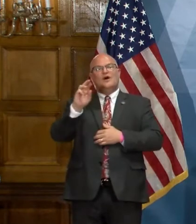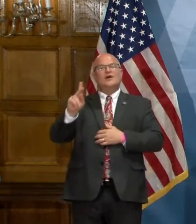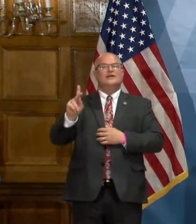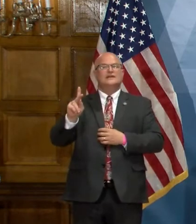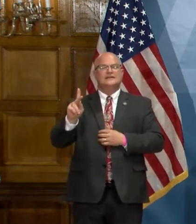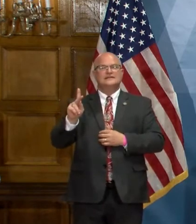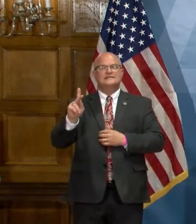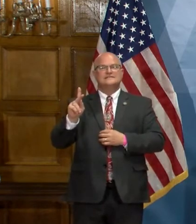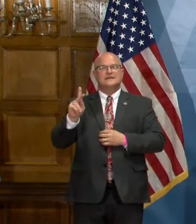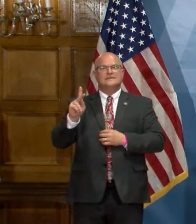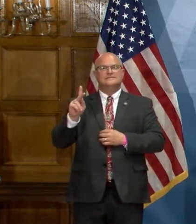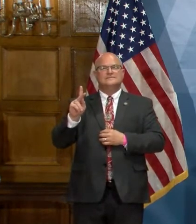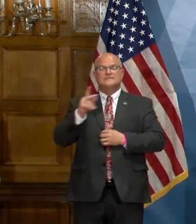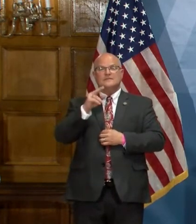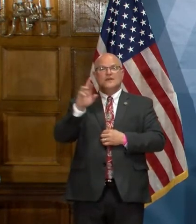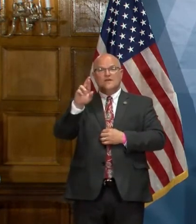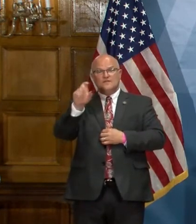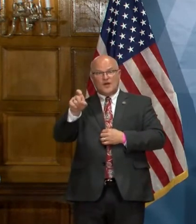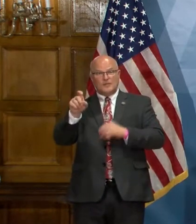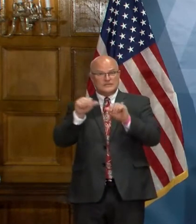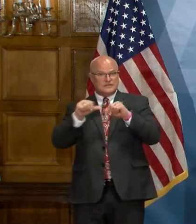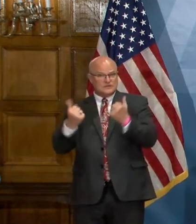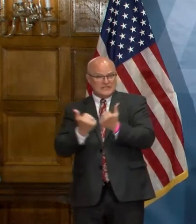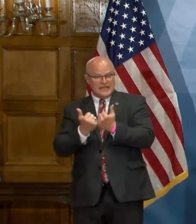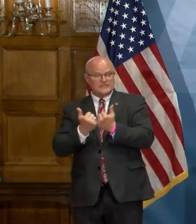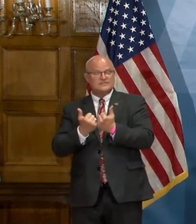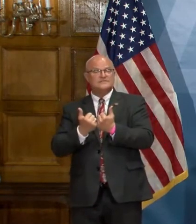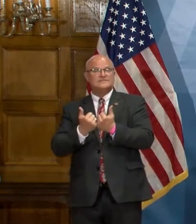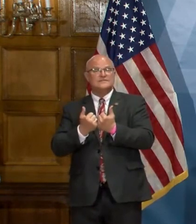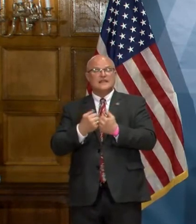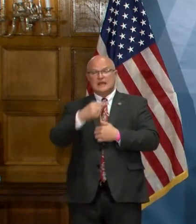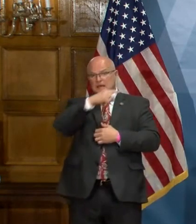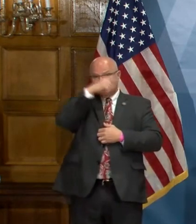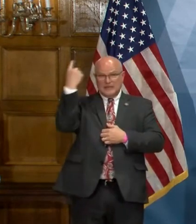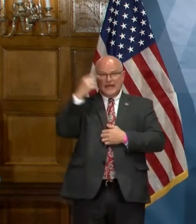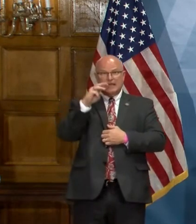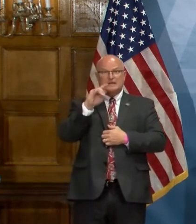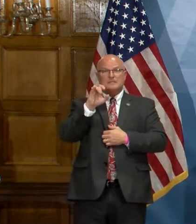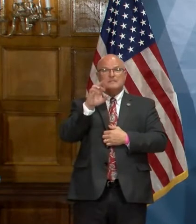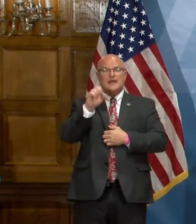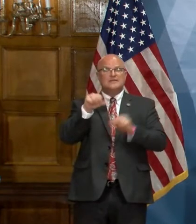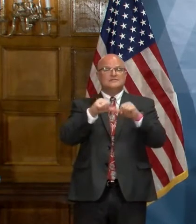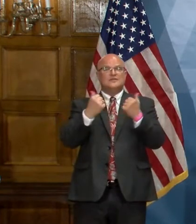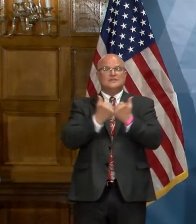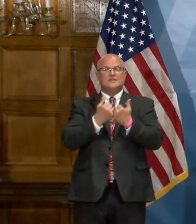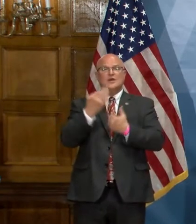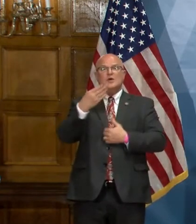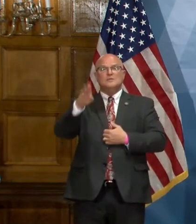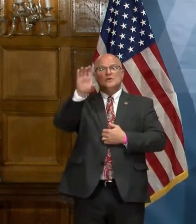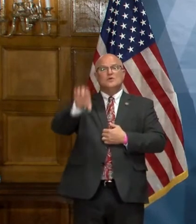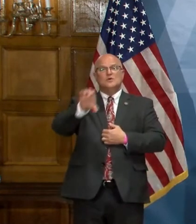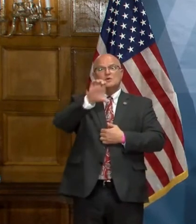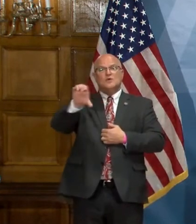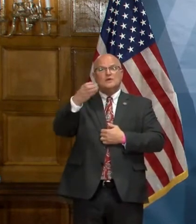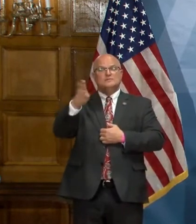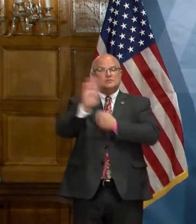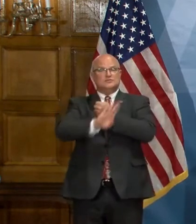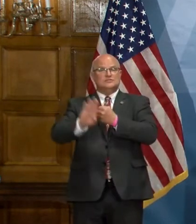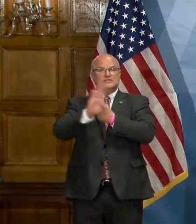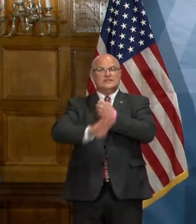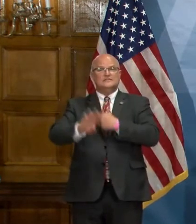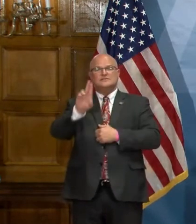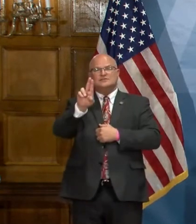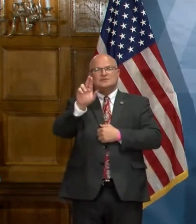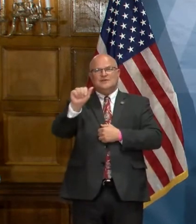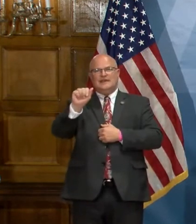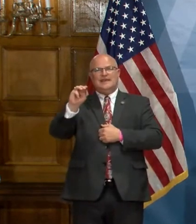Arkansas Pharmacists Association, Black Mayors Association, Blue Cross Blue Shield,